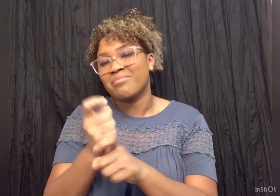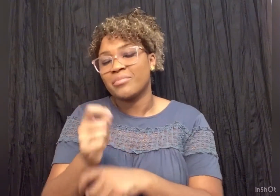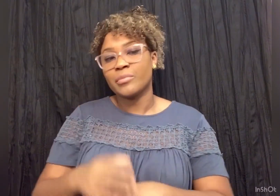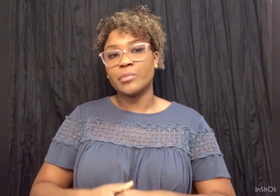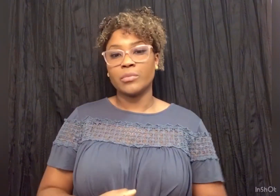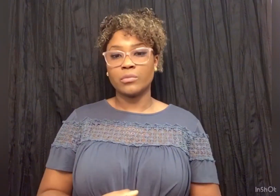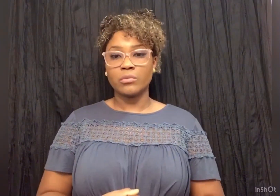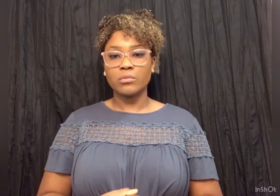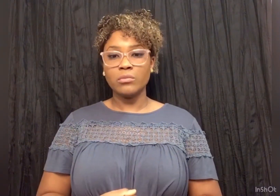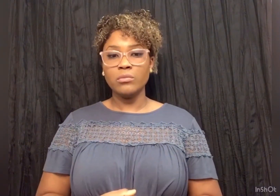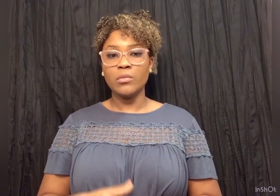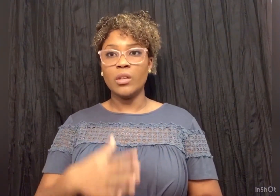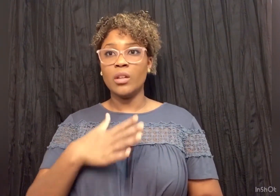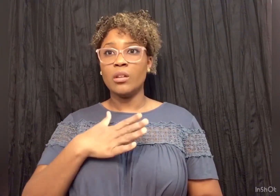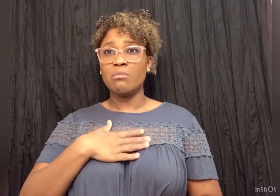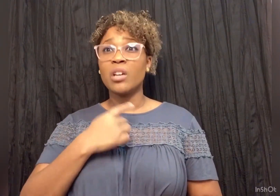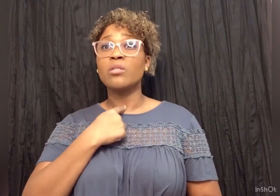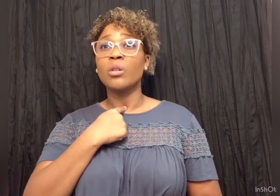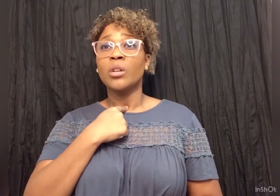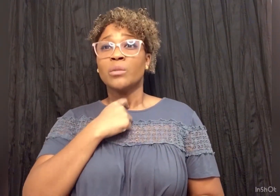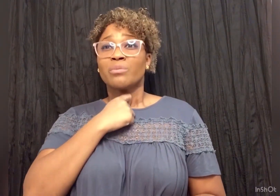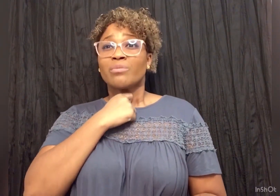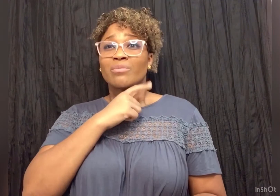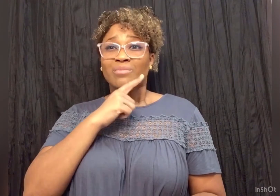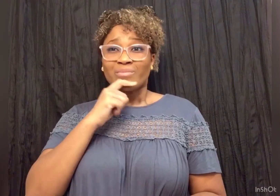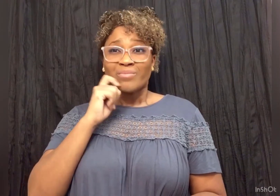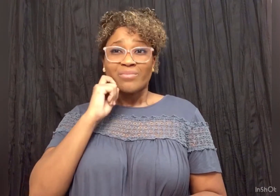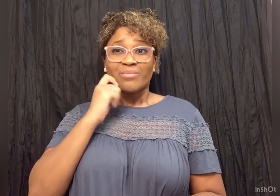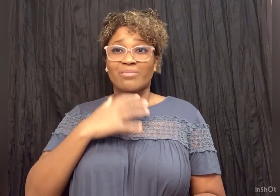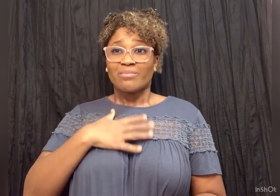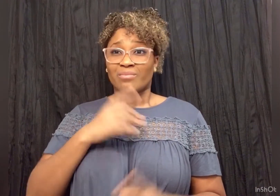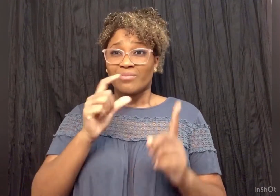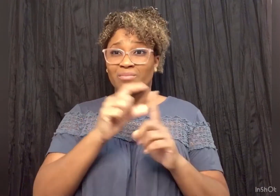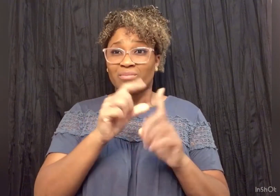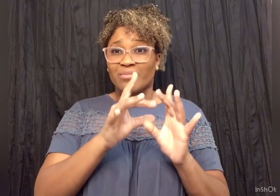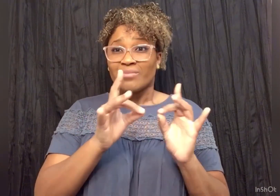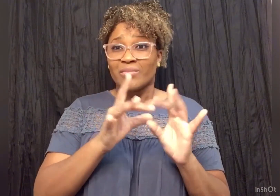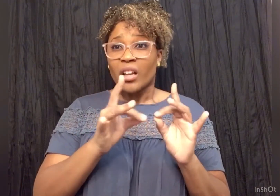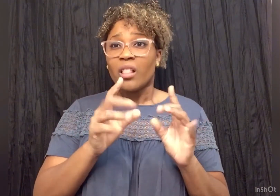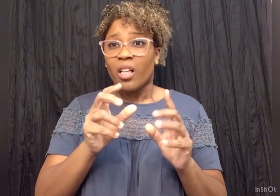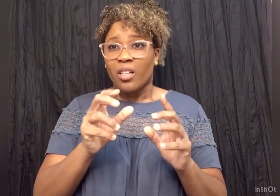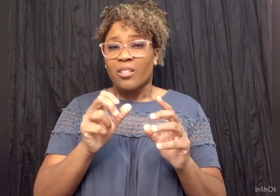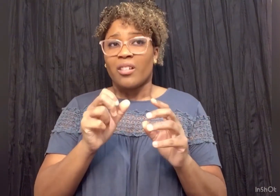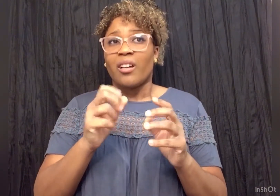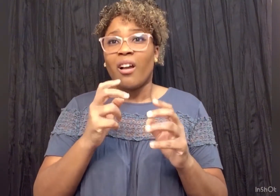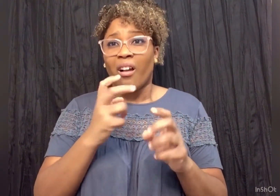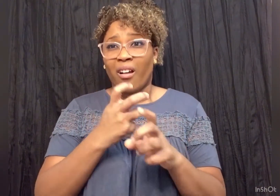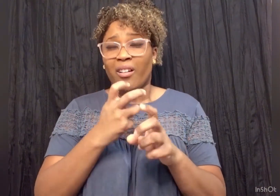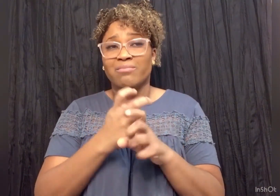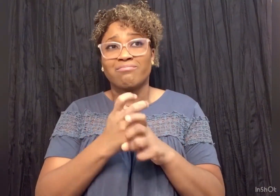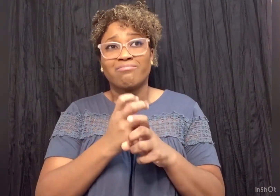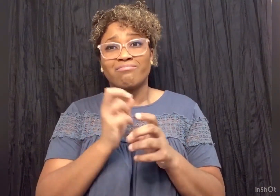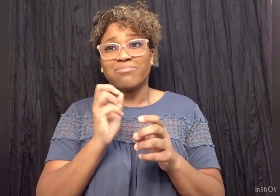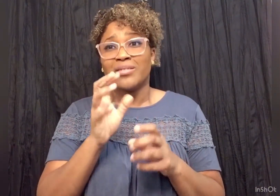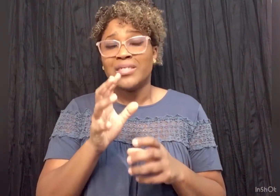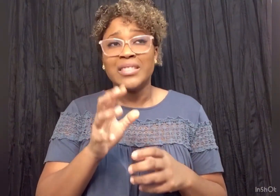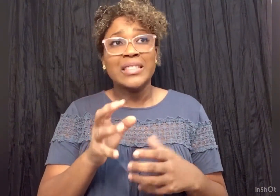My throat was dry, and the words were choking me, paralyzing my lips. There was nothing else to say.